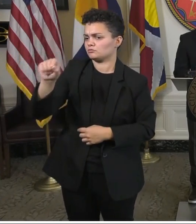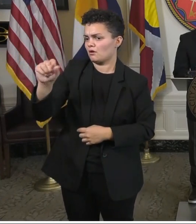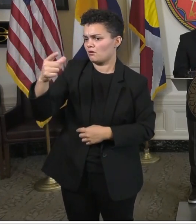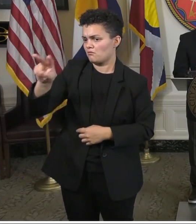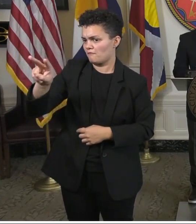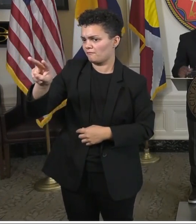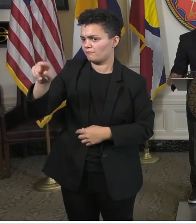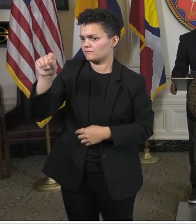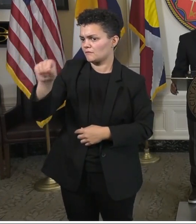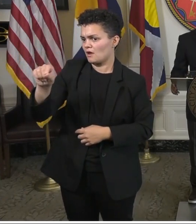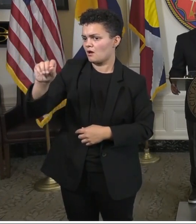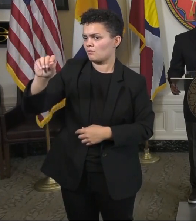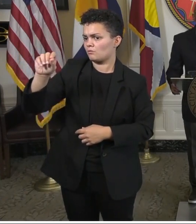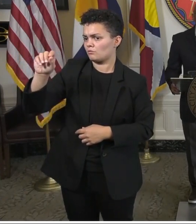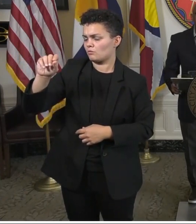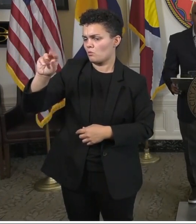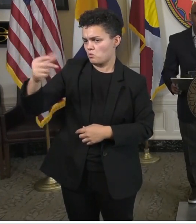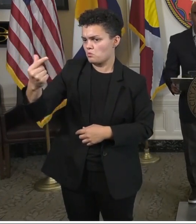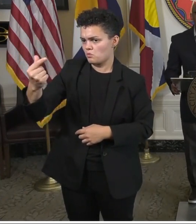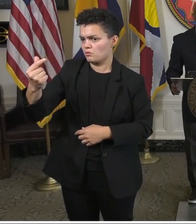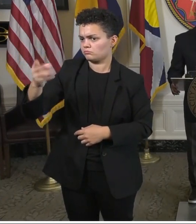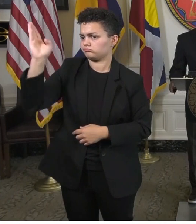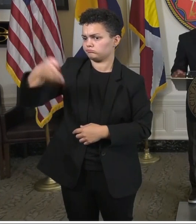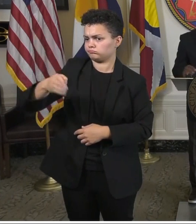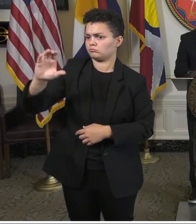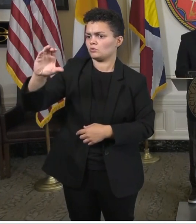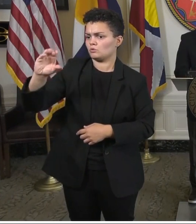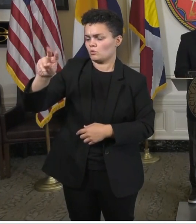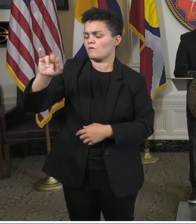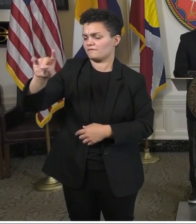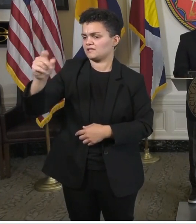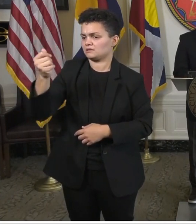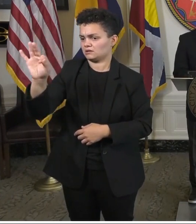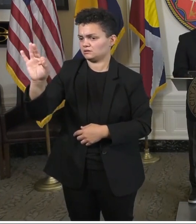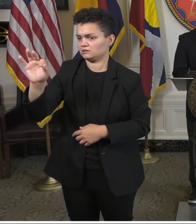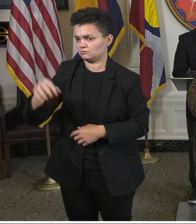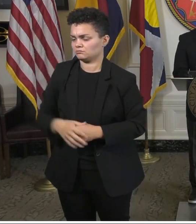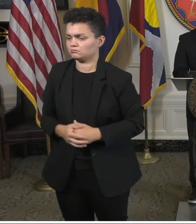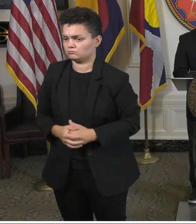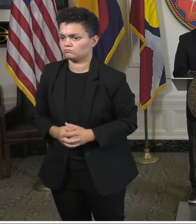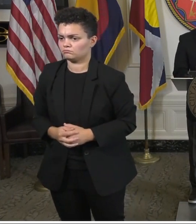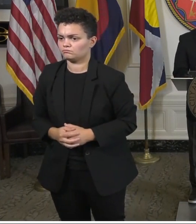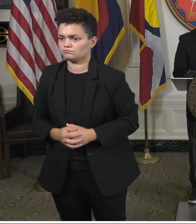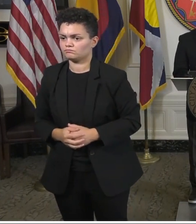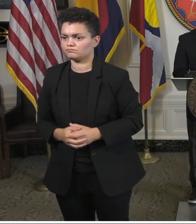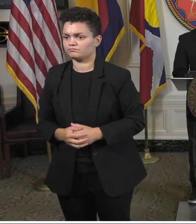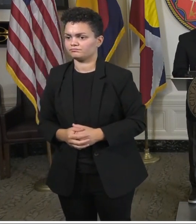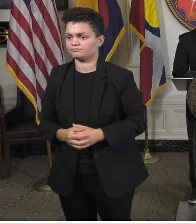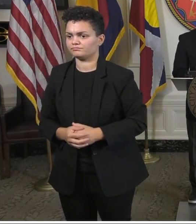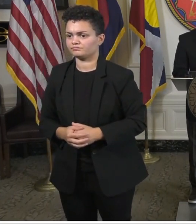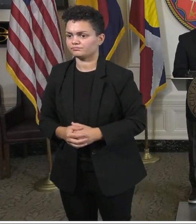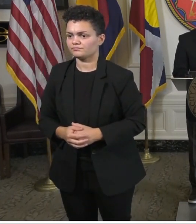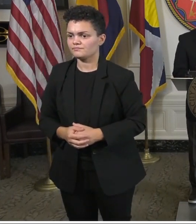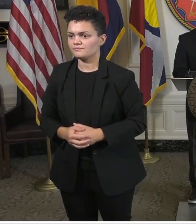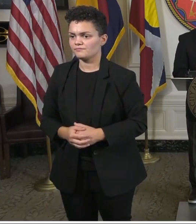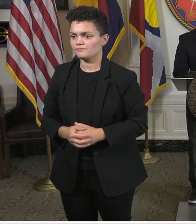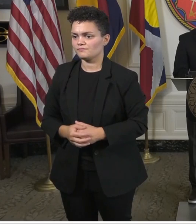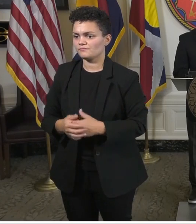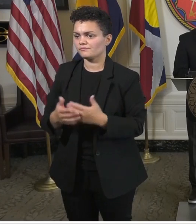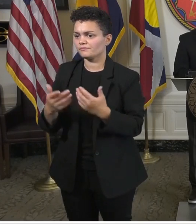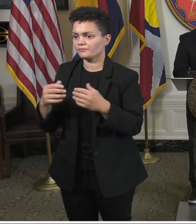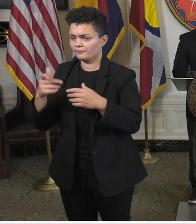invite everyone to give us feedback on the plan as you've read it. We'd love to hear from you. So more on our long-term recovery efforts, I want to turn